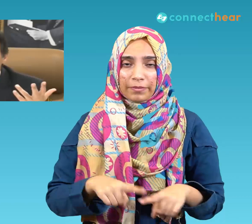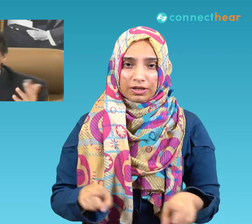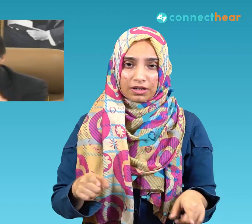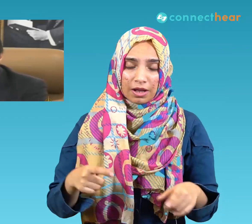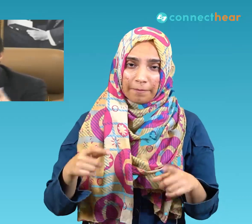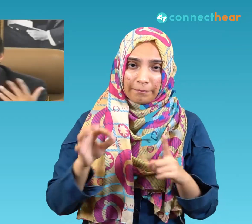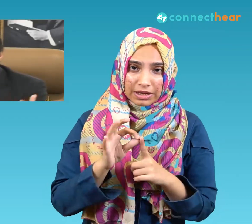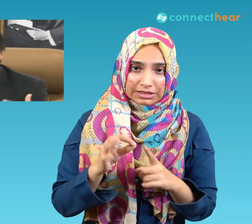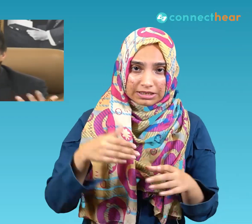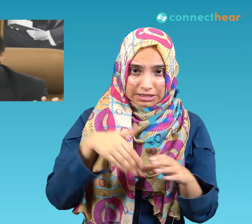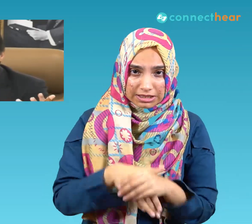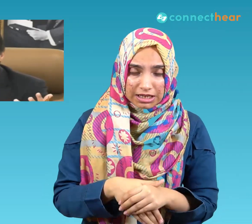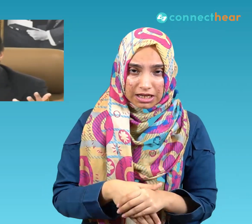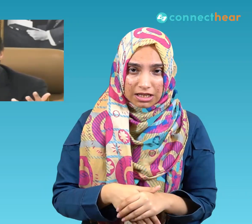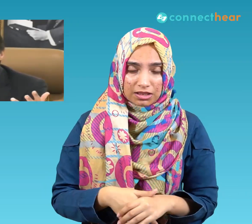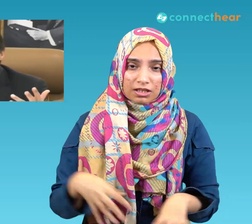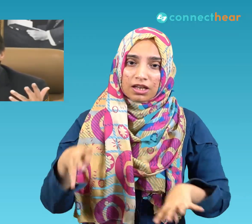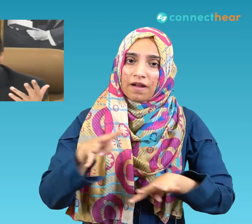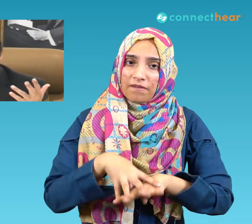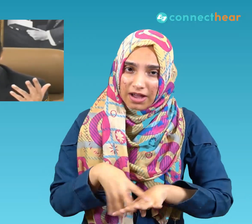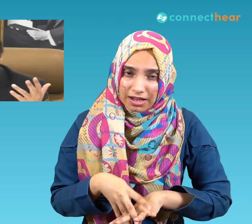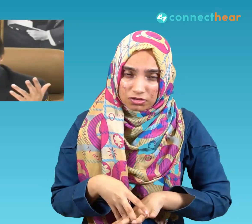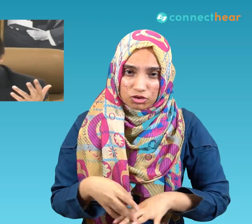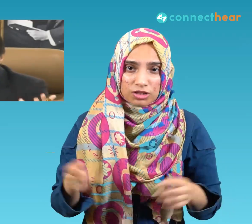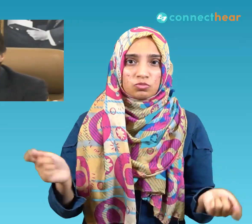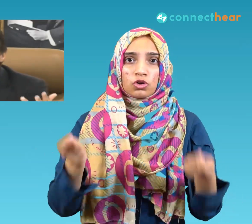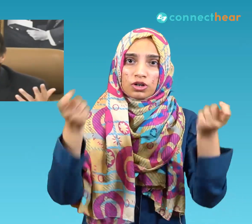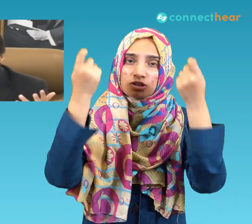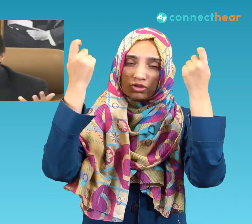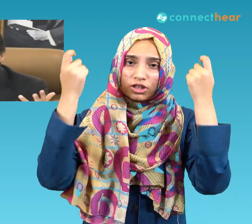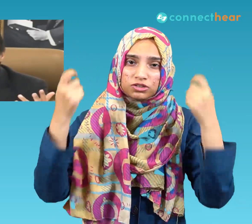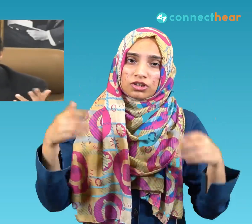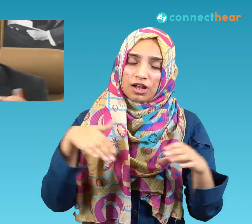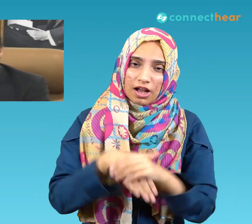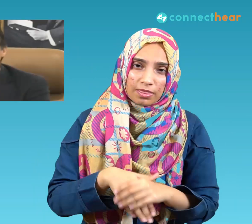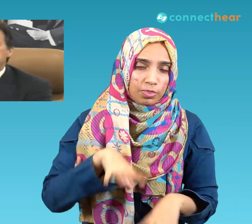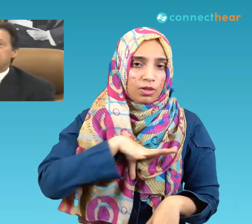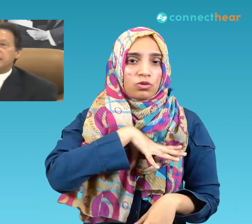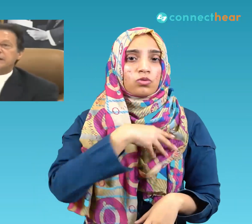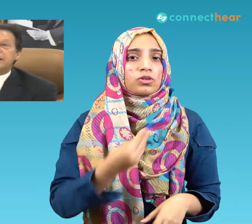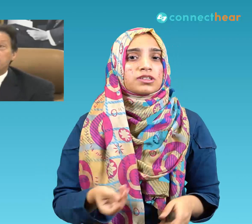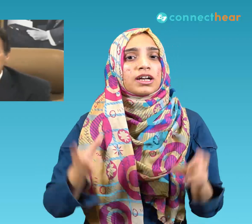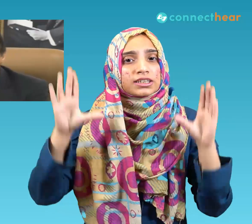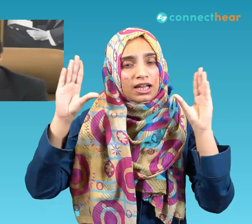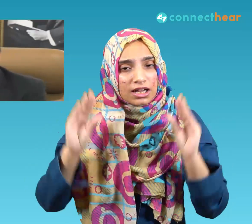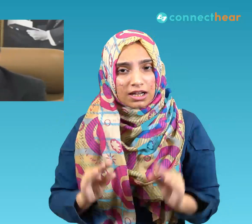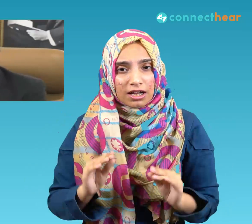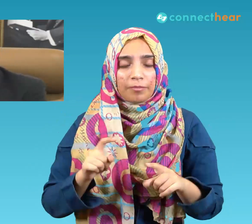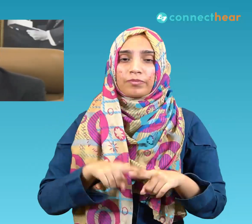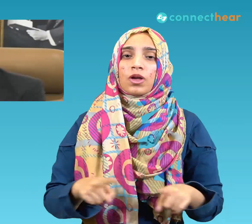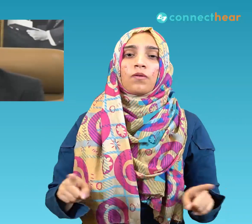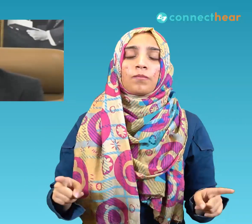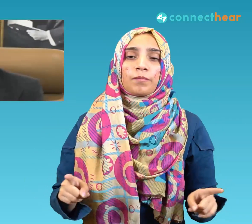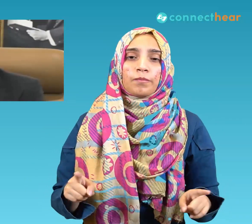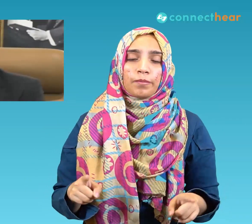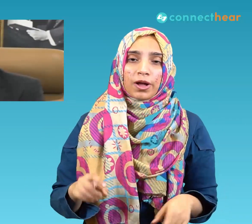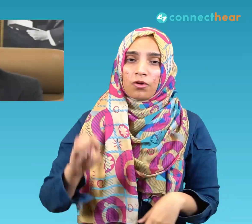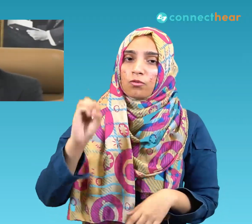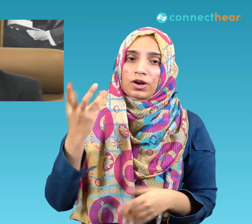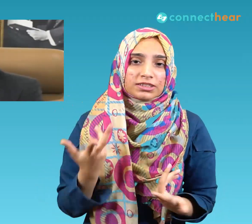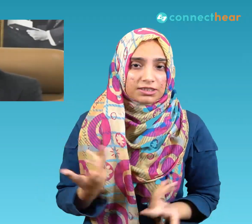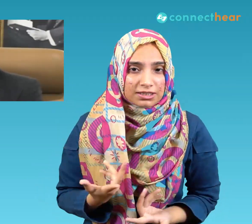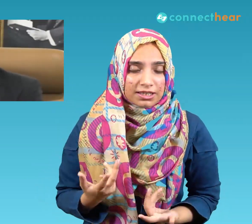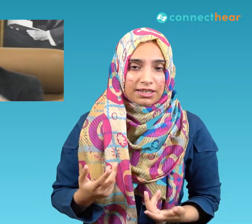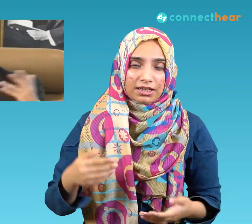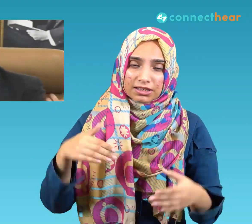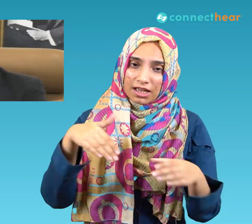history, which means that the construction, the incentives given to the construction sector have worked. So the construction sector is on